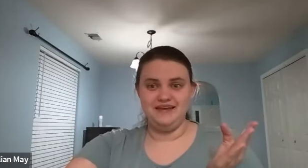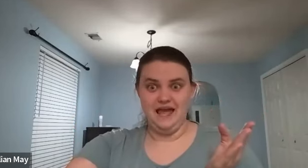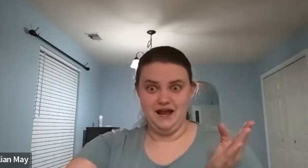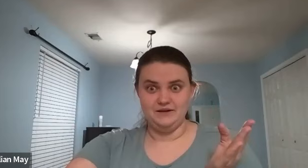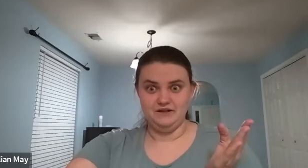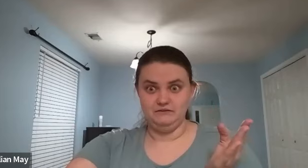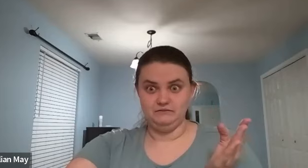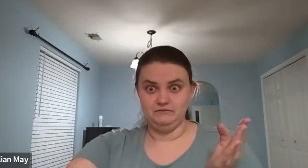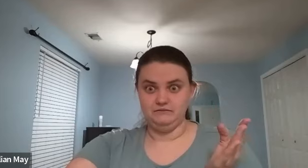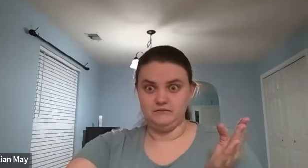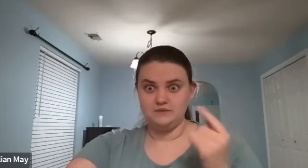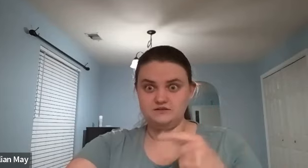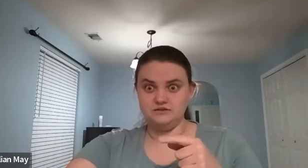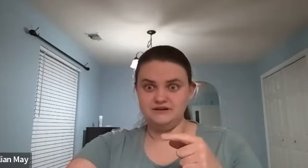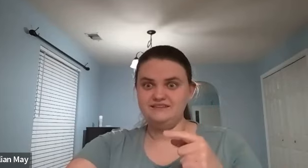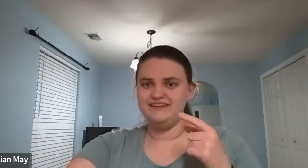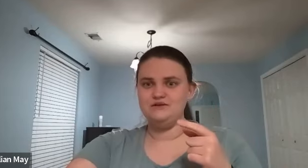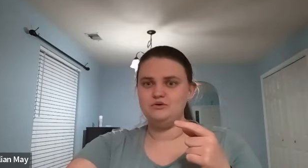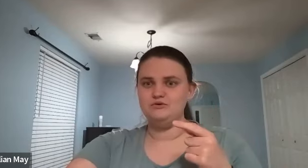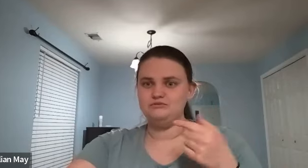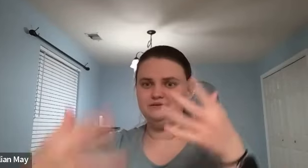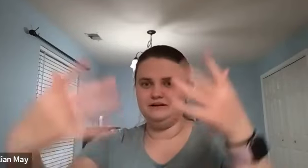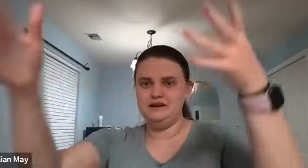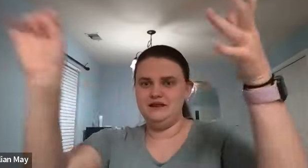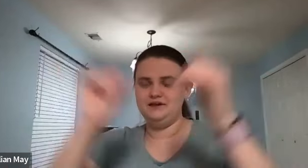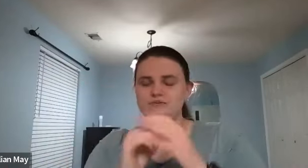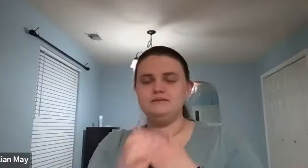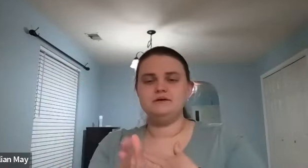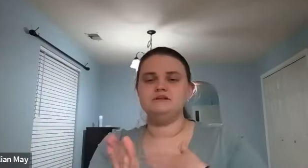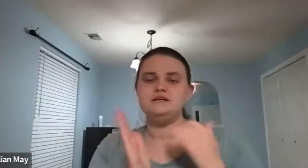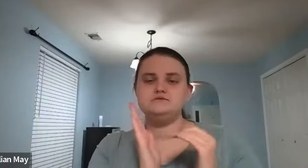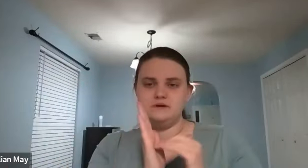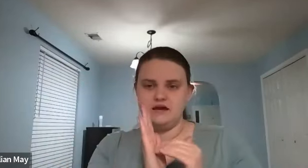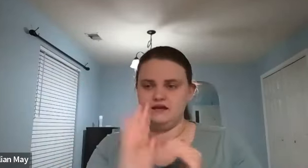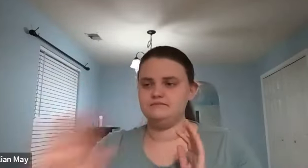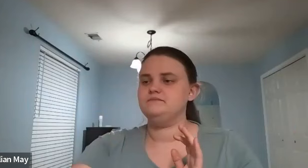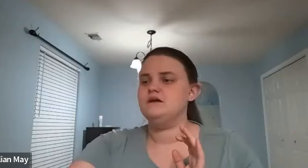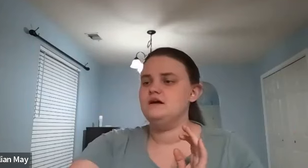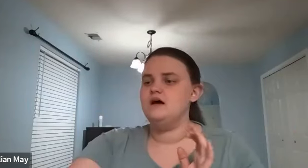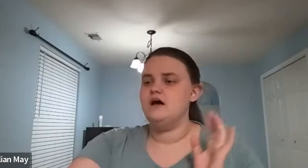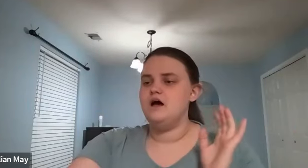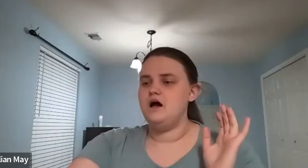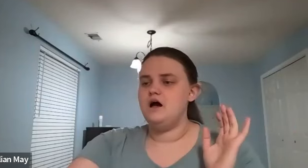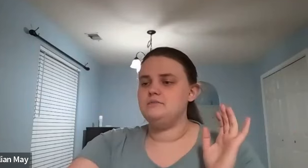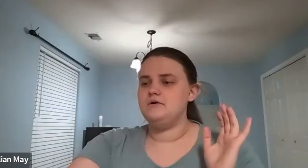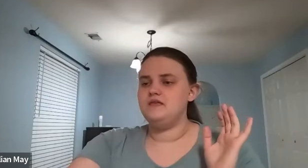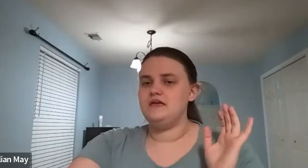hey, I'm still learning, they will, and you're like, wait, please repeat that again. Then